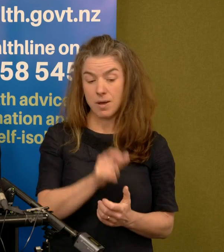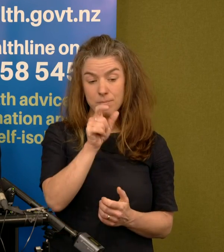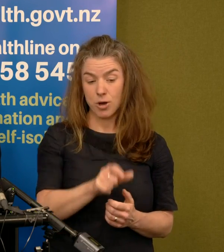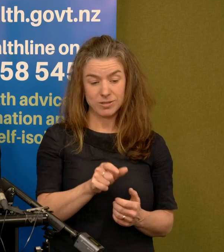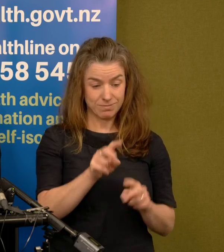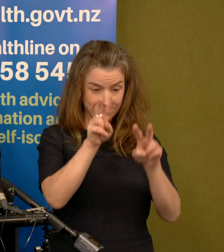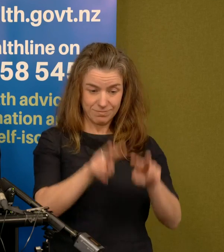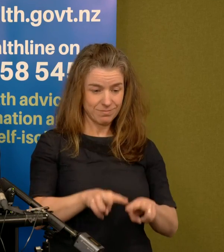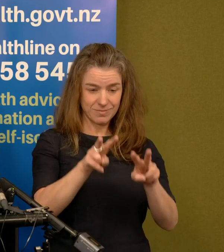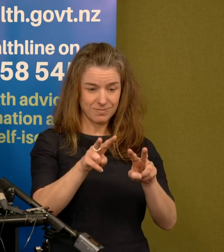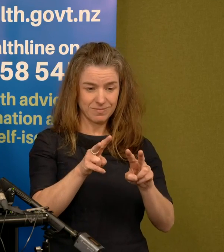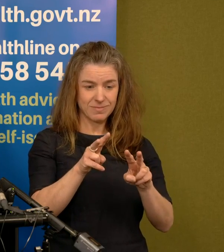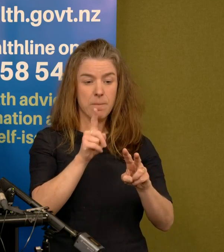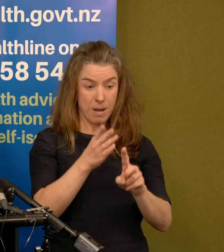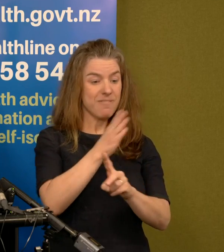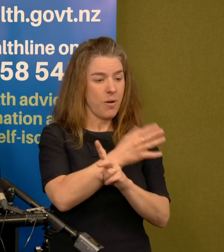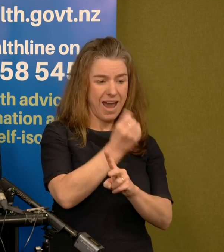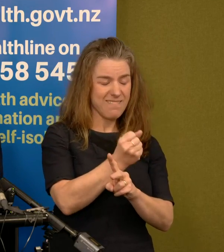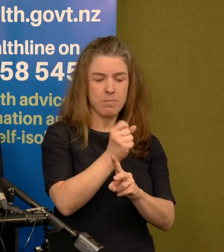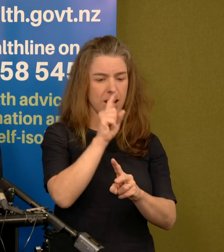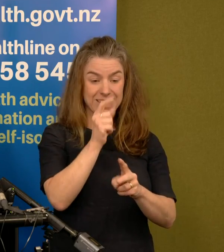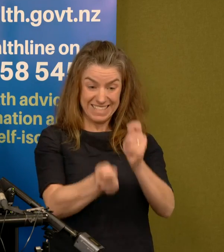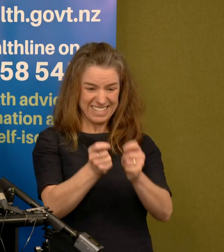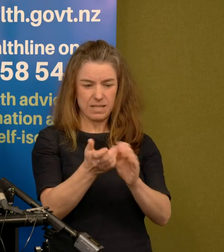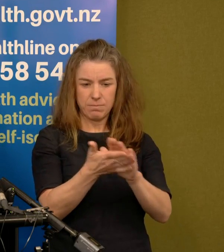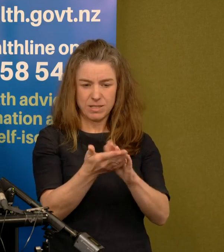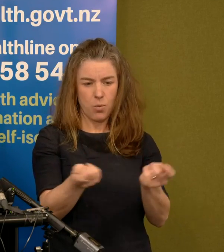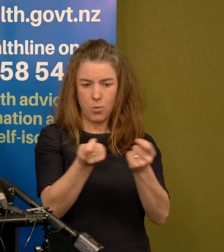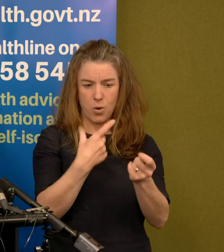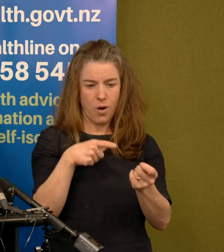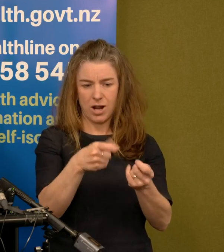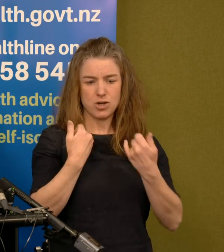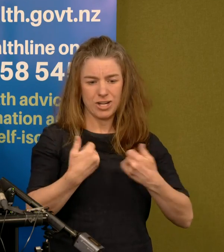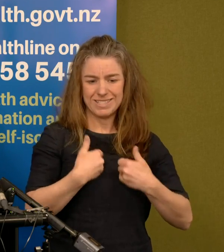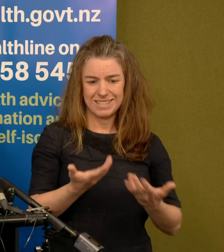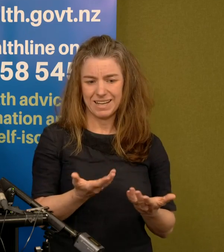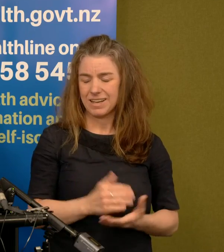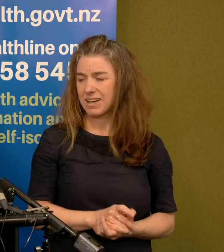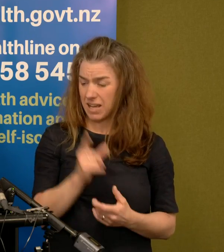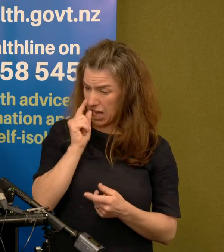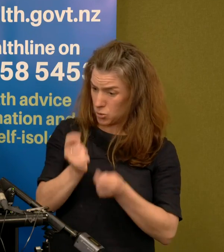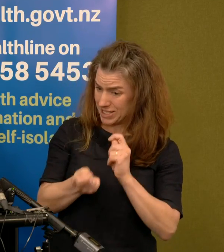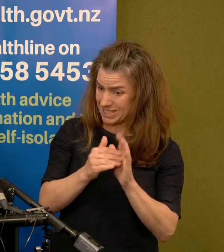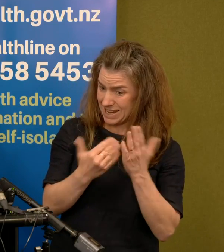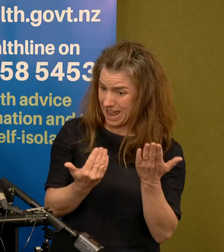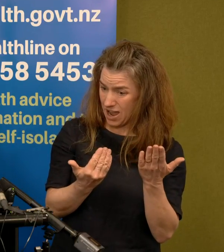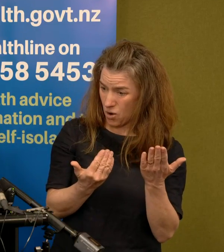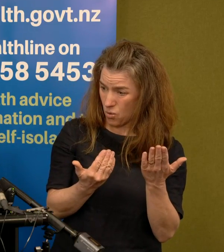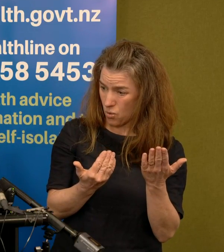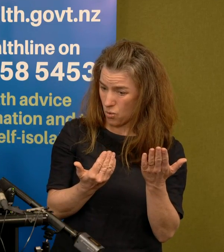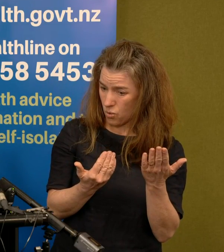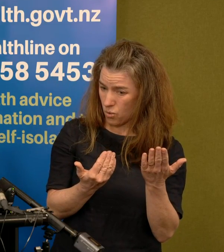have symptoms, but and we can. Had symptoms. They have had symptoms, yes. So could you test now if you chose to, or is it because it doesn't meet a